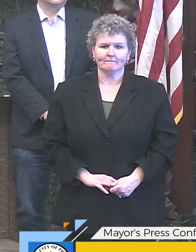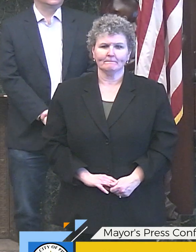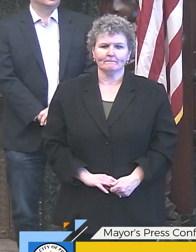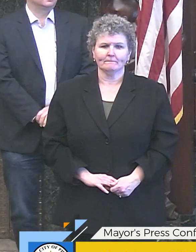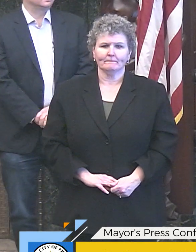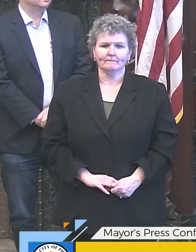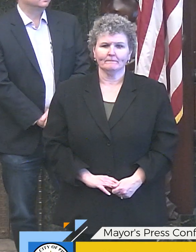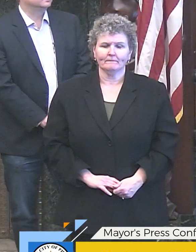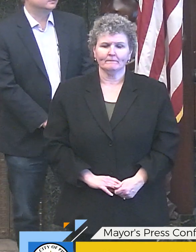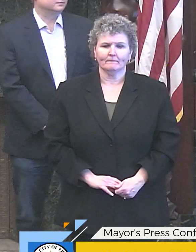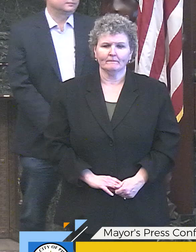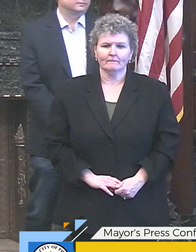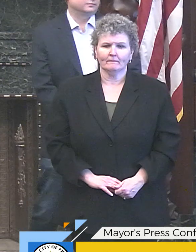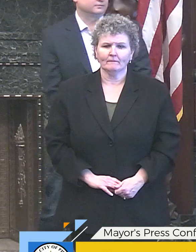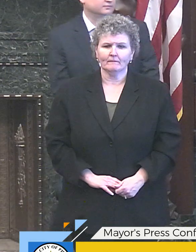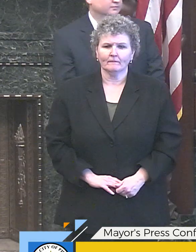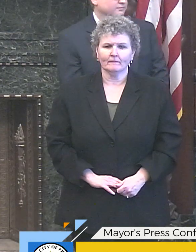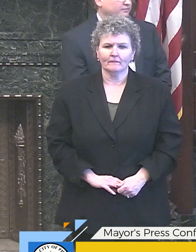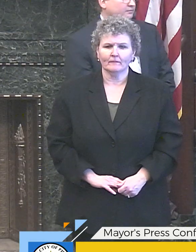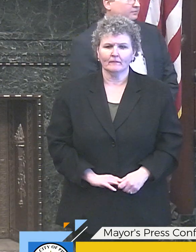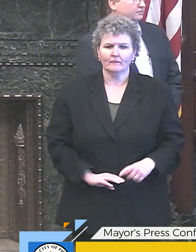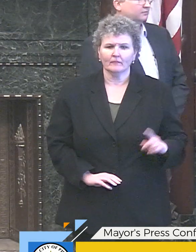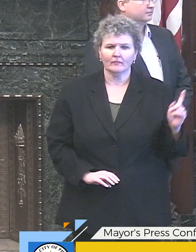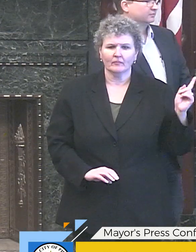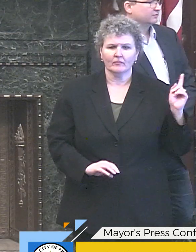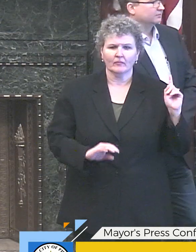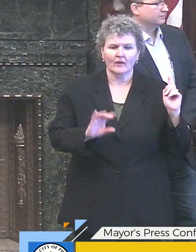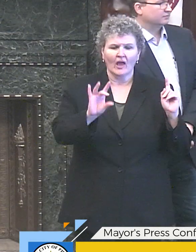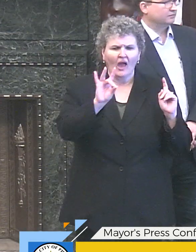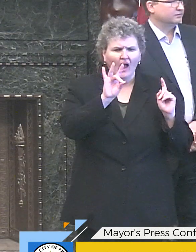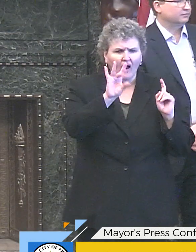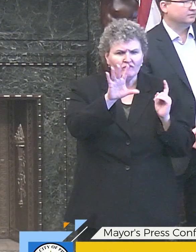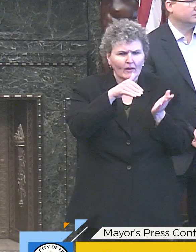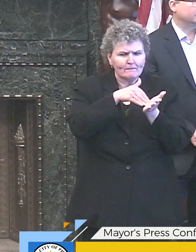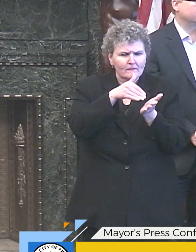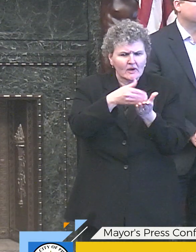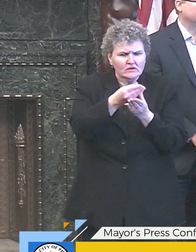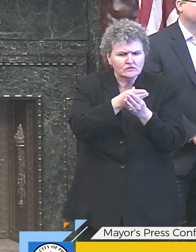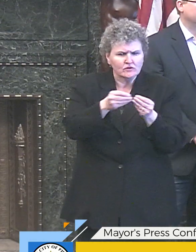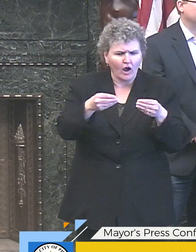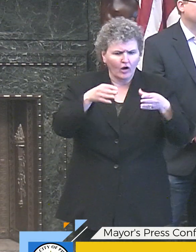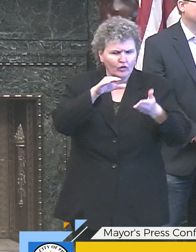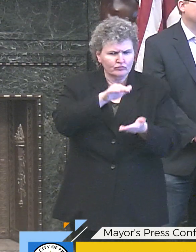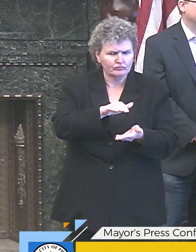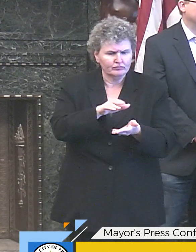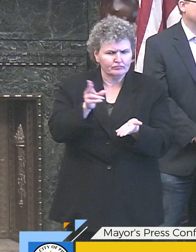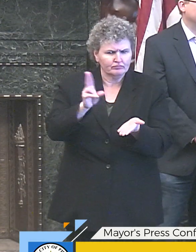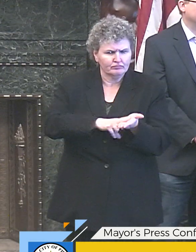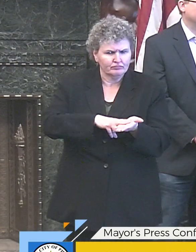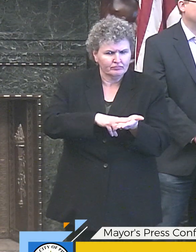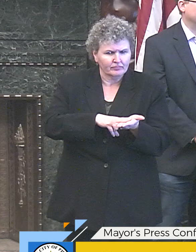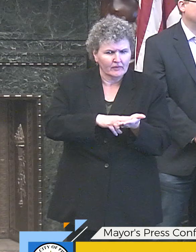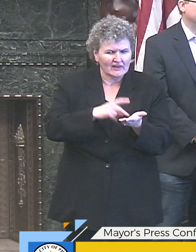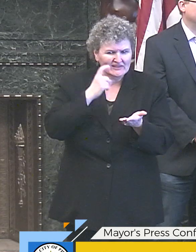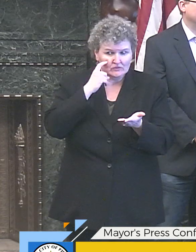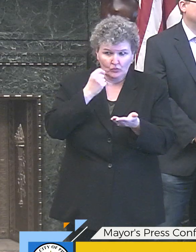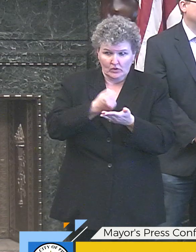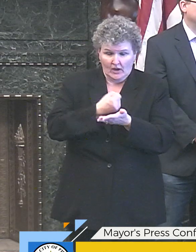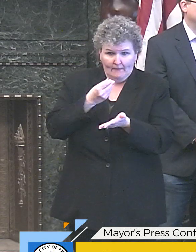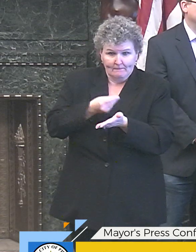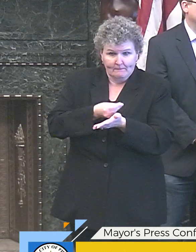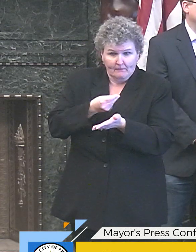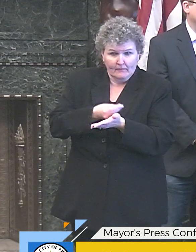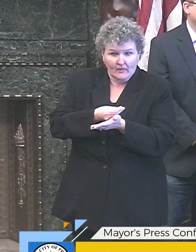momento. Out of the $85 million that were approved today, what part of it, if any, is going to be devoted to the needs of the